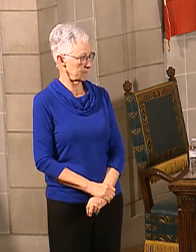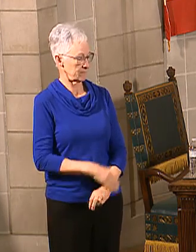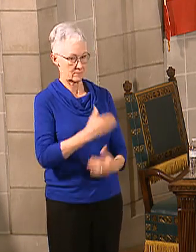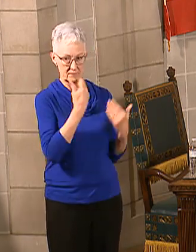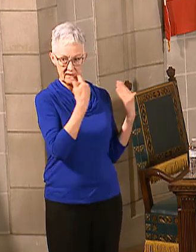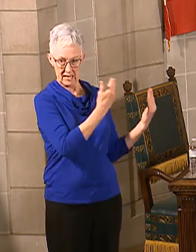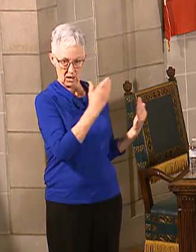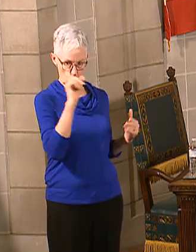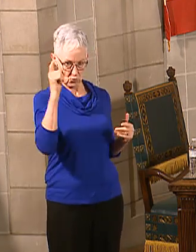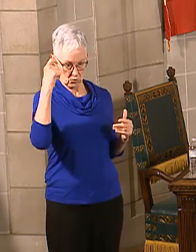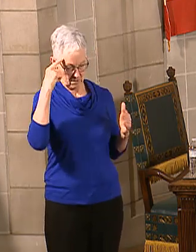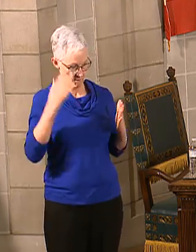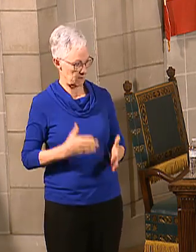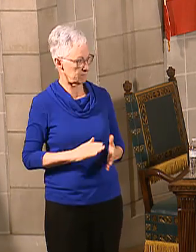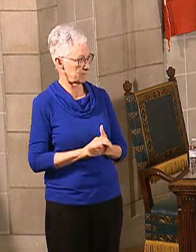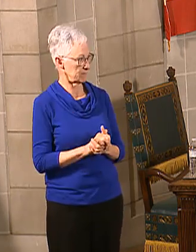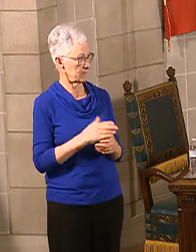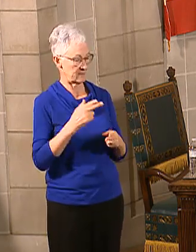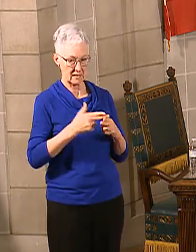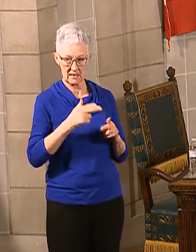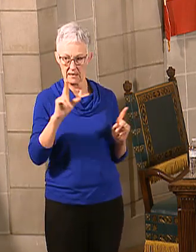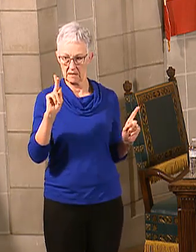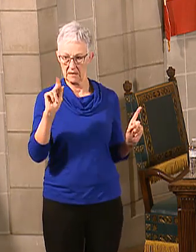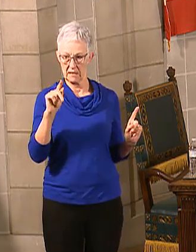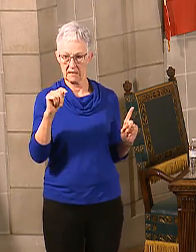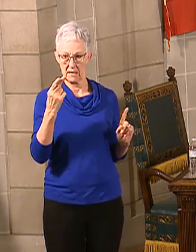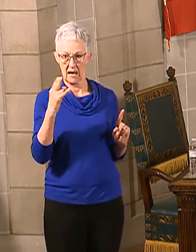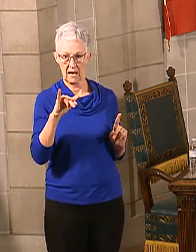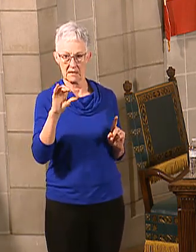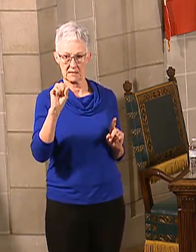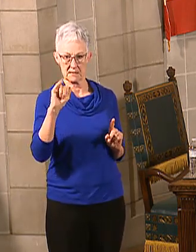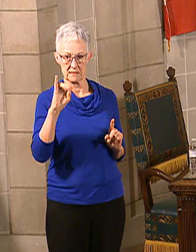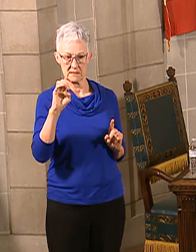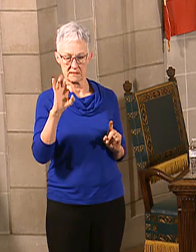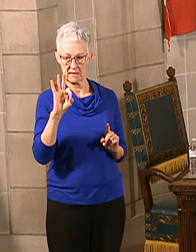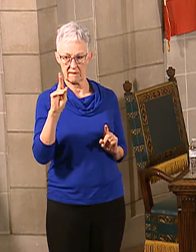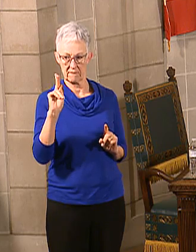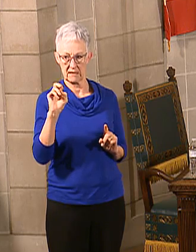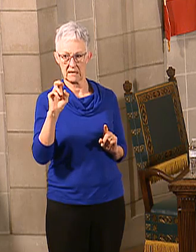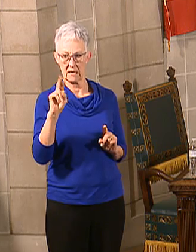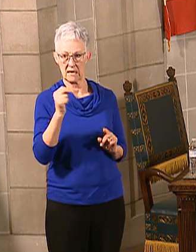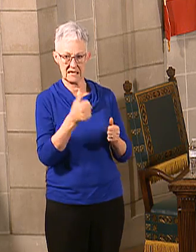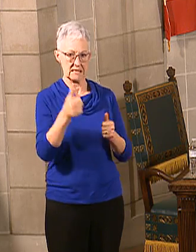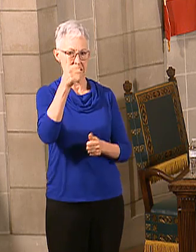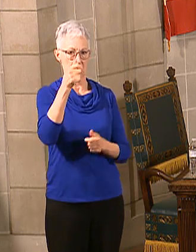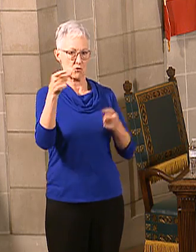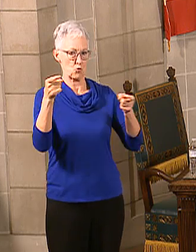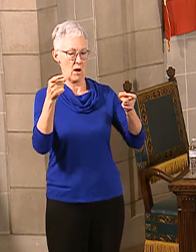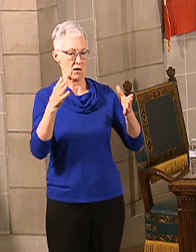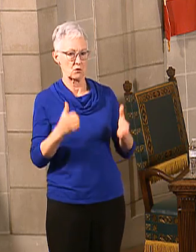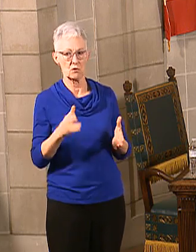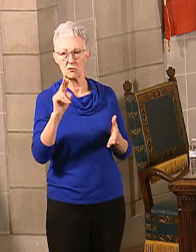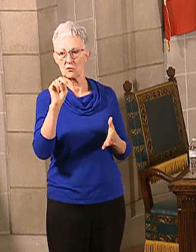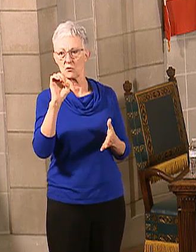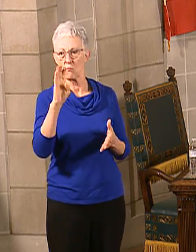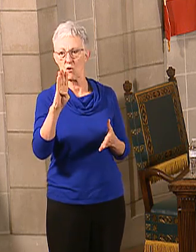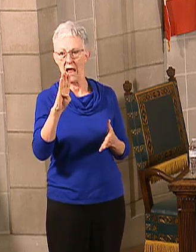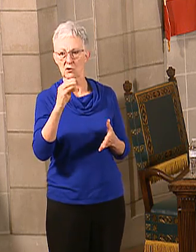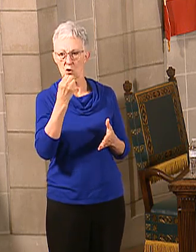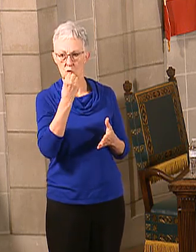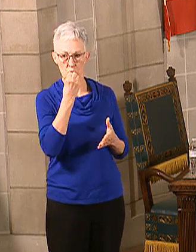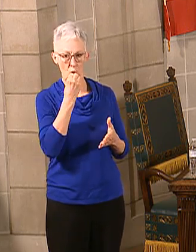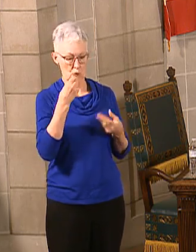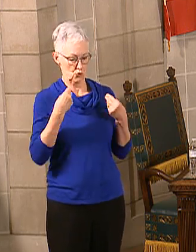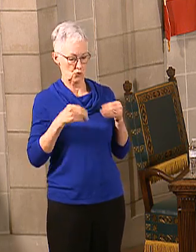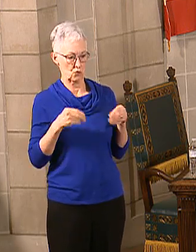Thank you, Governor. My name is Kathy Sifkin, and I'm the Executive Director of the Nebraska Grocery Industry Association. And I would